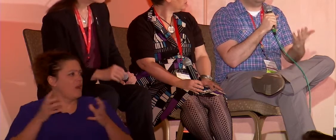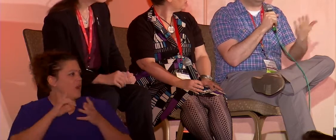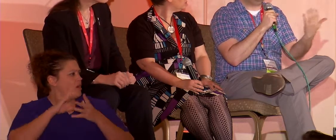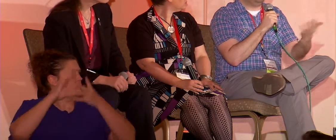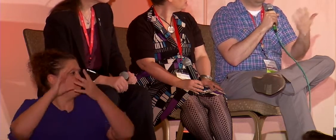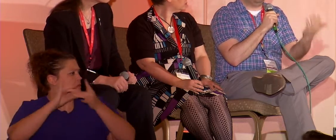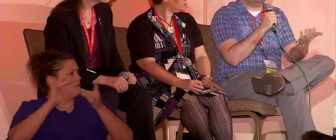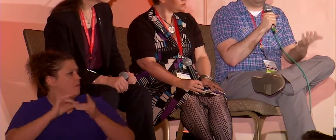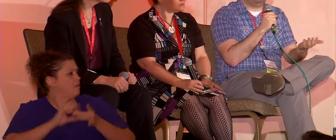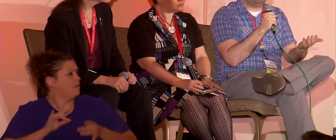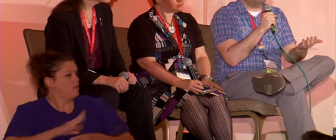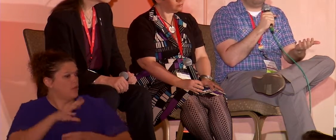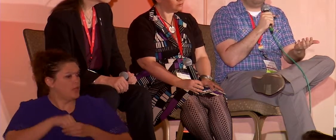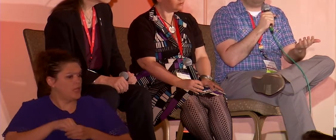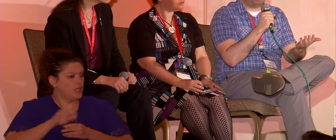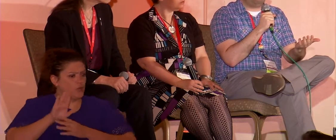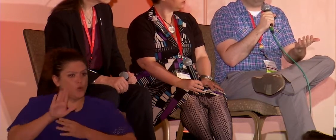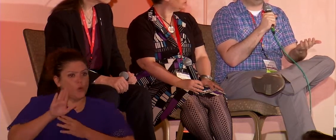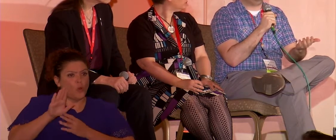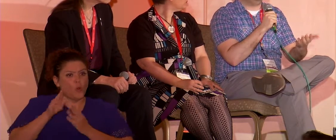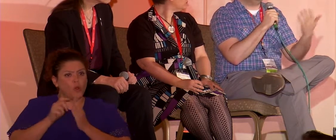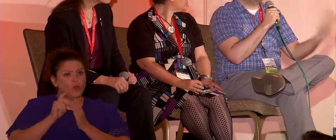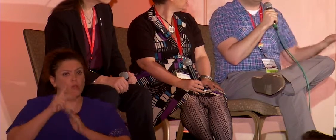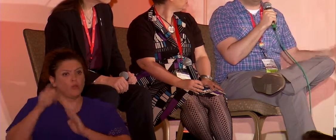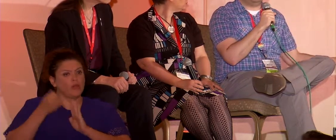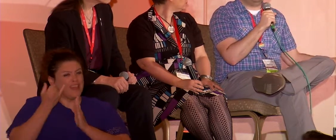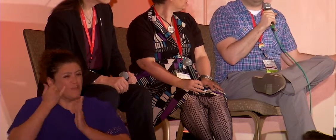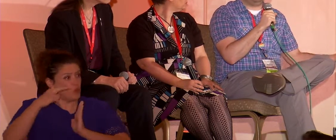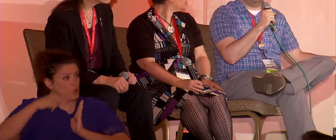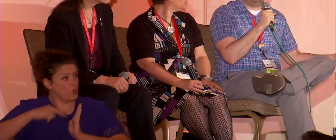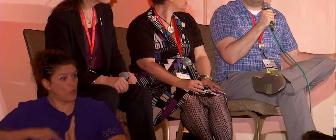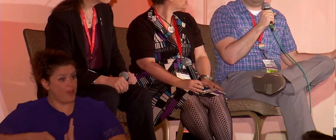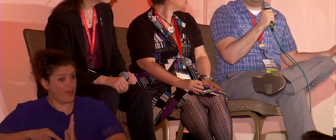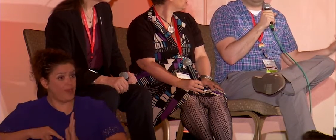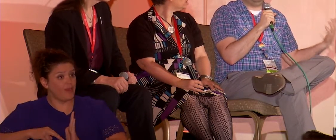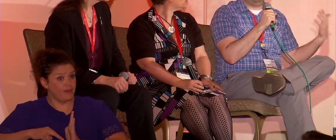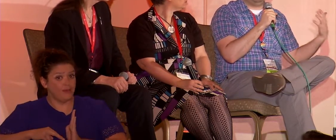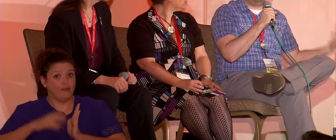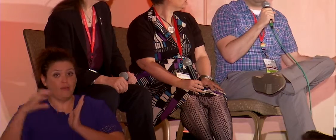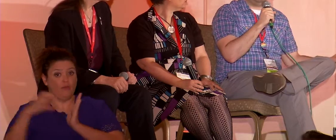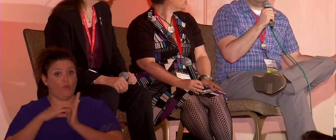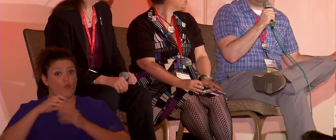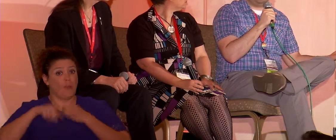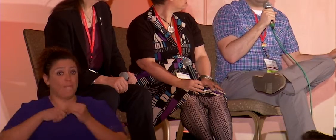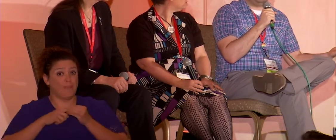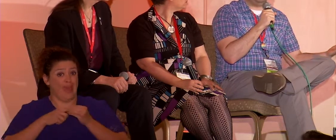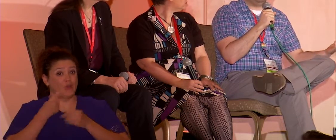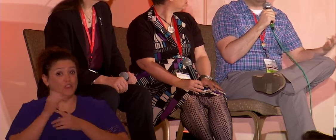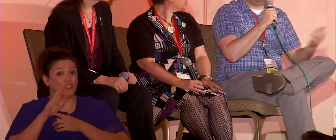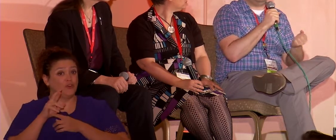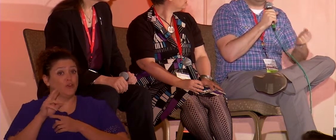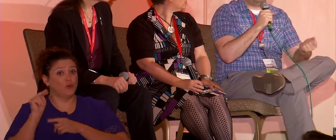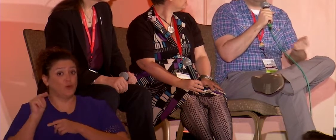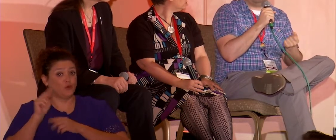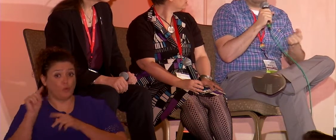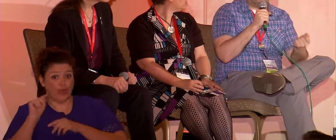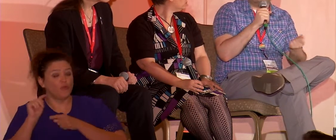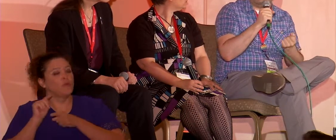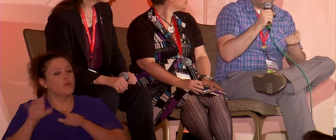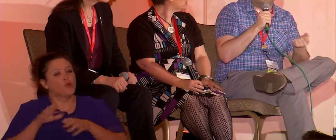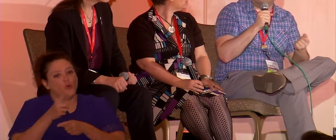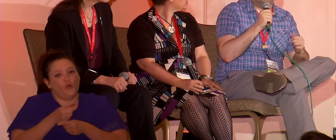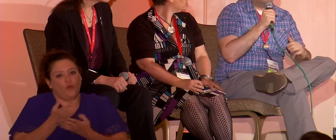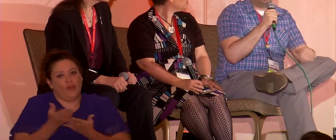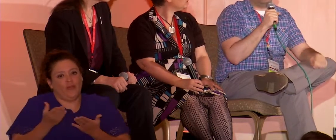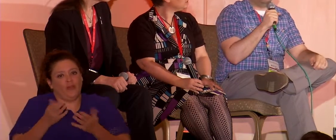code of conduct or the little explanation of gender-neutral bathrooms. Like, American Atheists is doing the right thing and creating that space here, but it requires